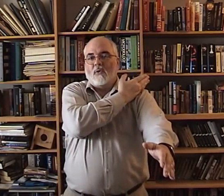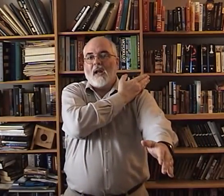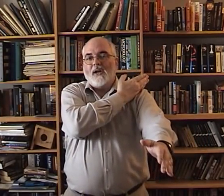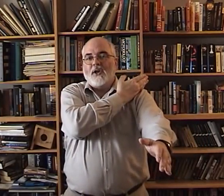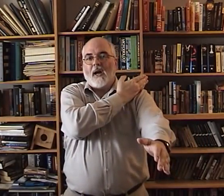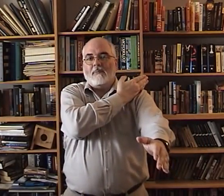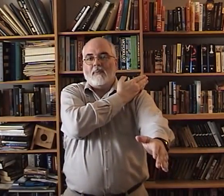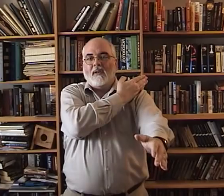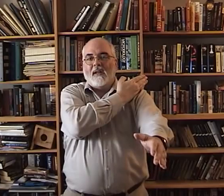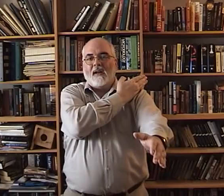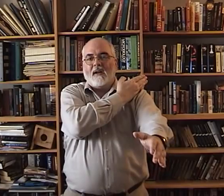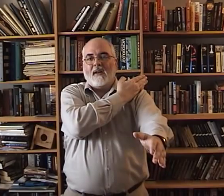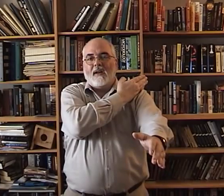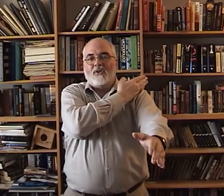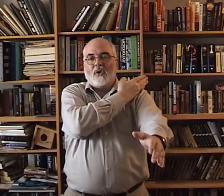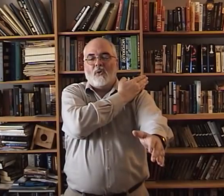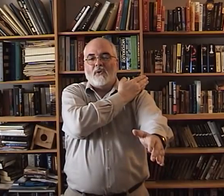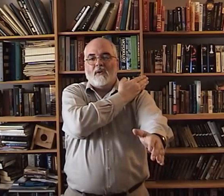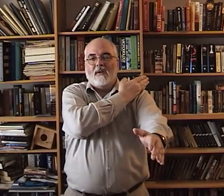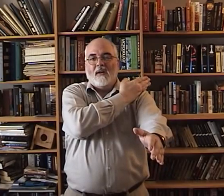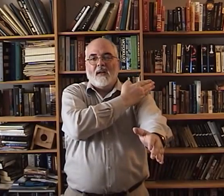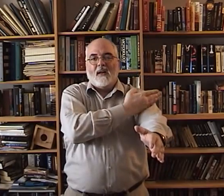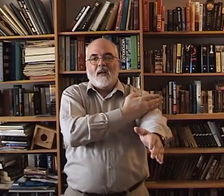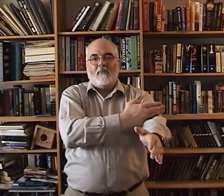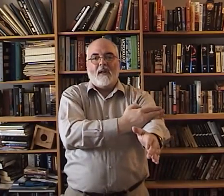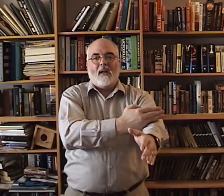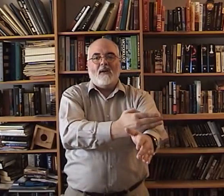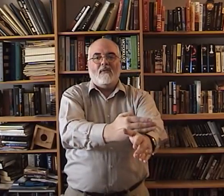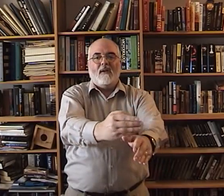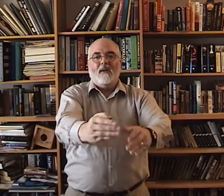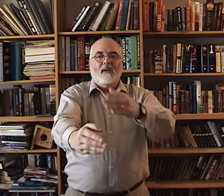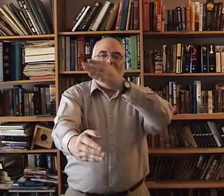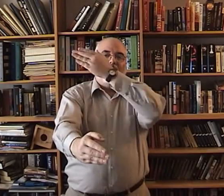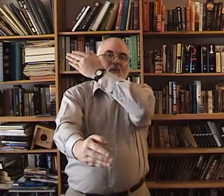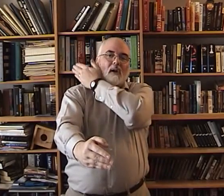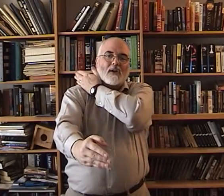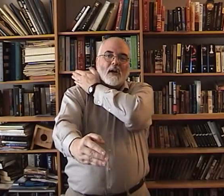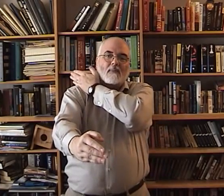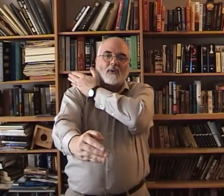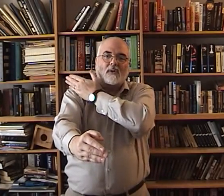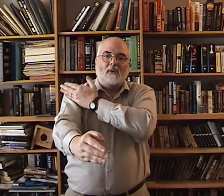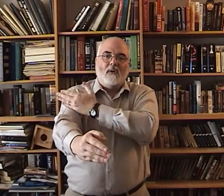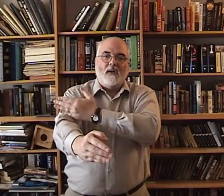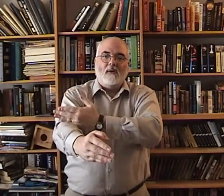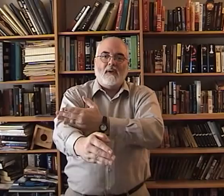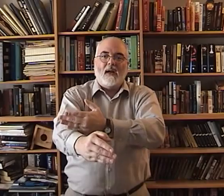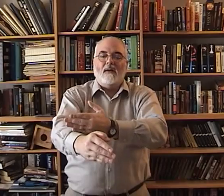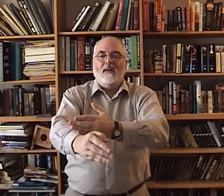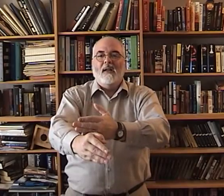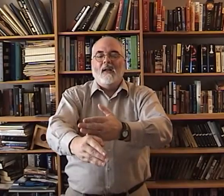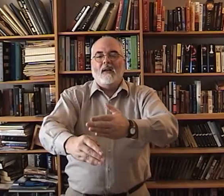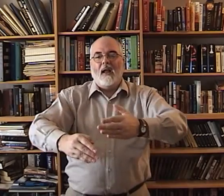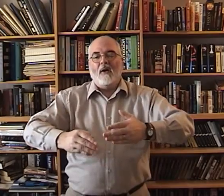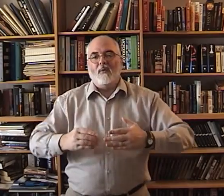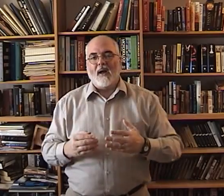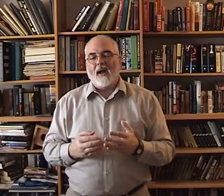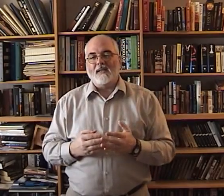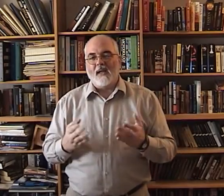Karate chop the shoulder, come down. Karate chop the shoulder and come down. Now, I say